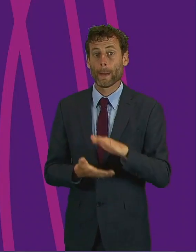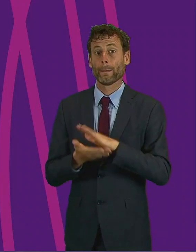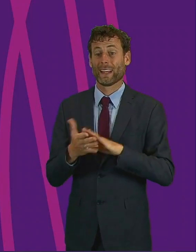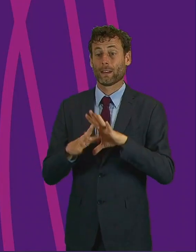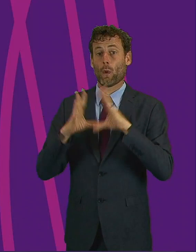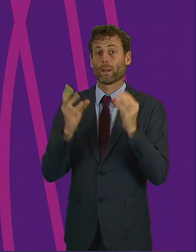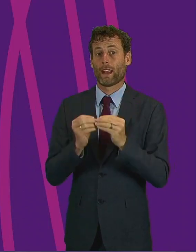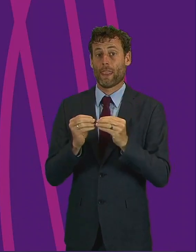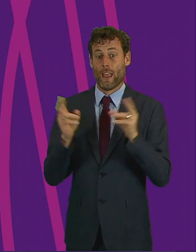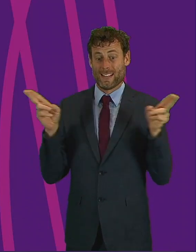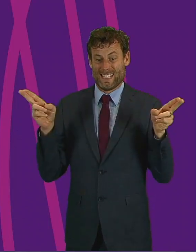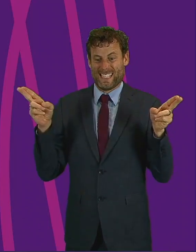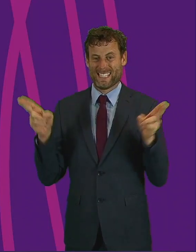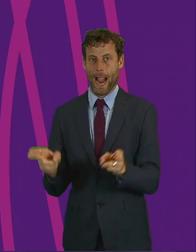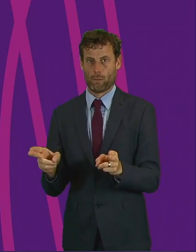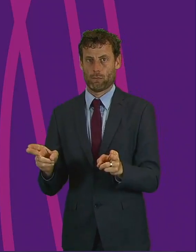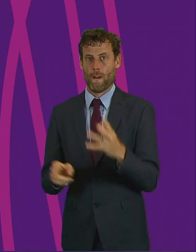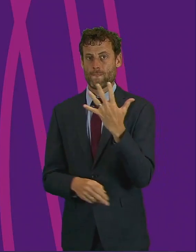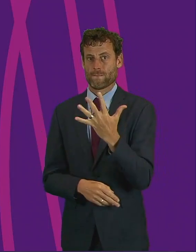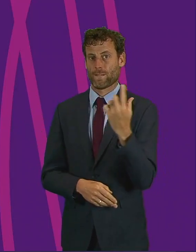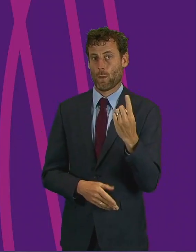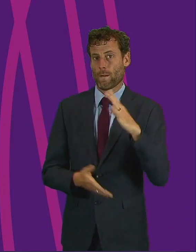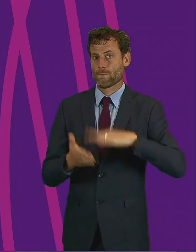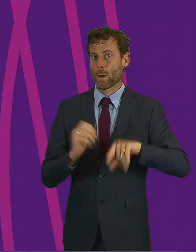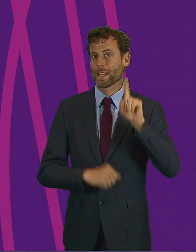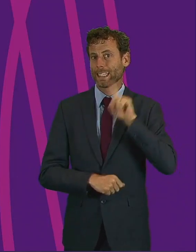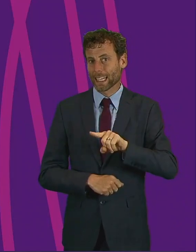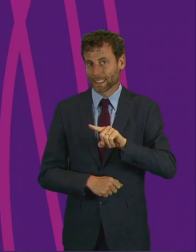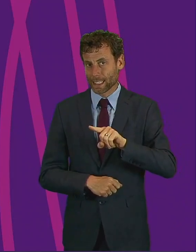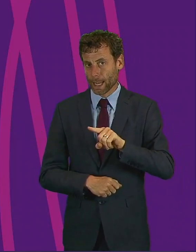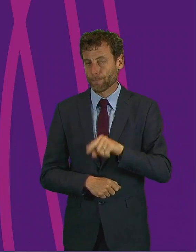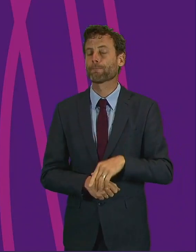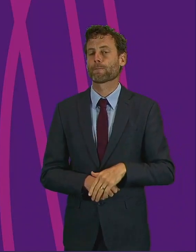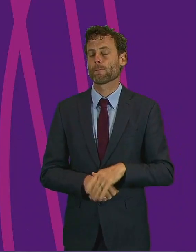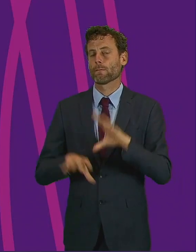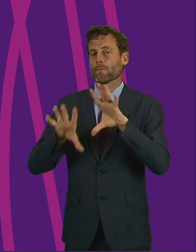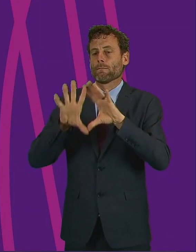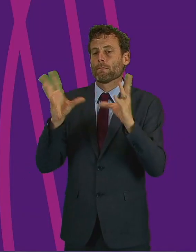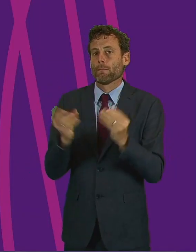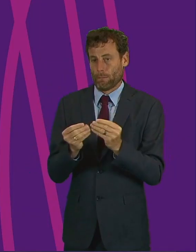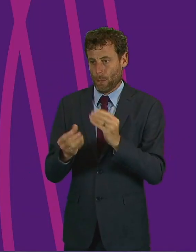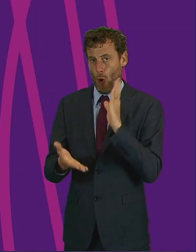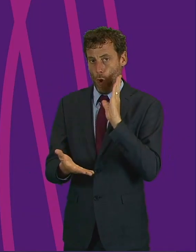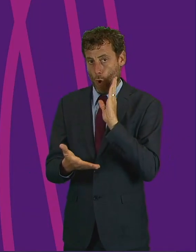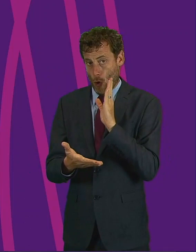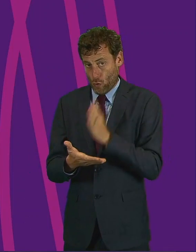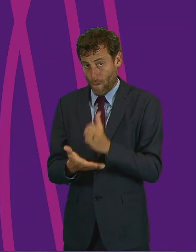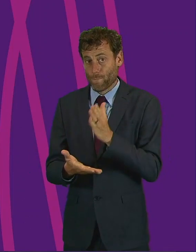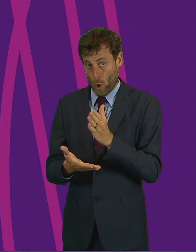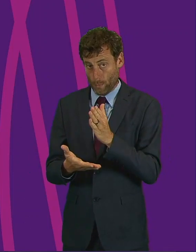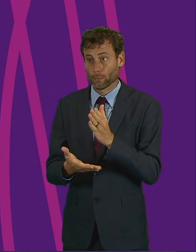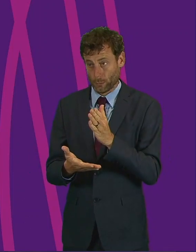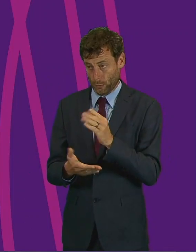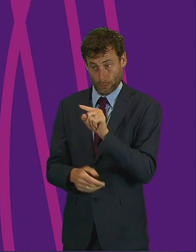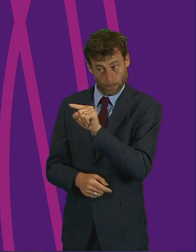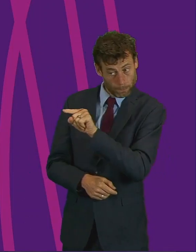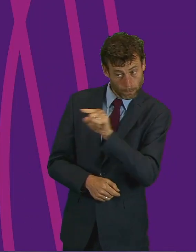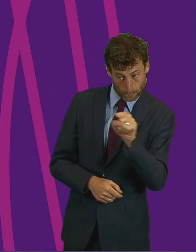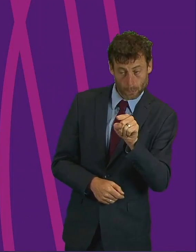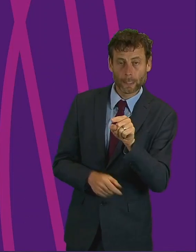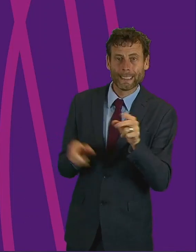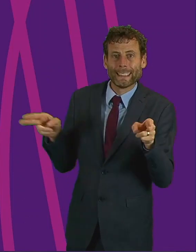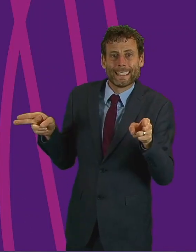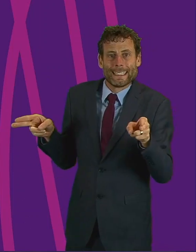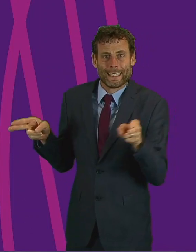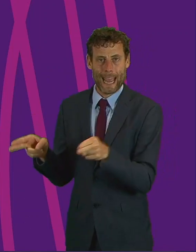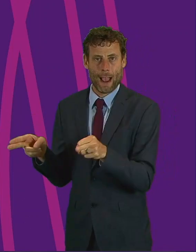decrease of 51 since yesterday, and the number of confirmed cases within that decreased by 6.